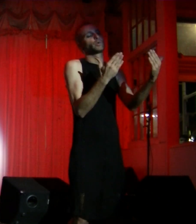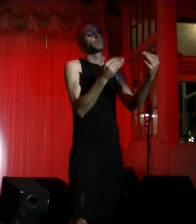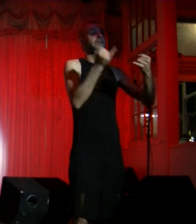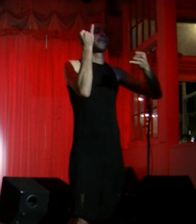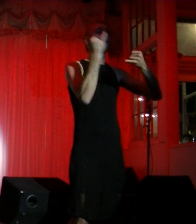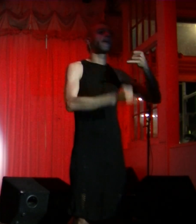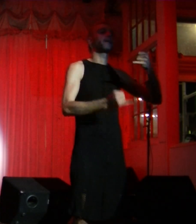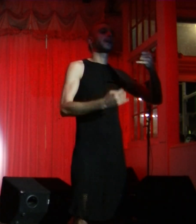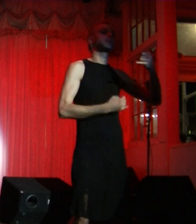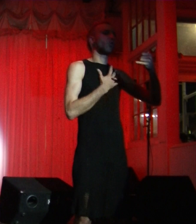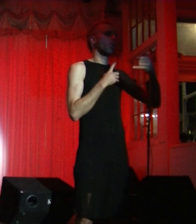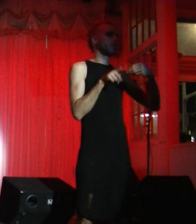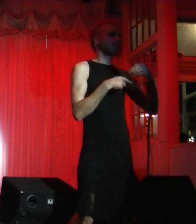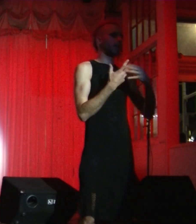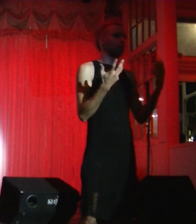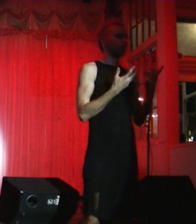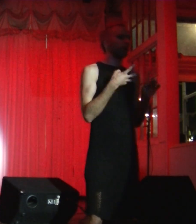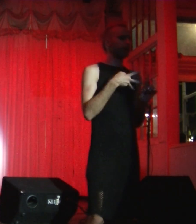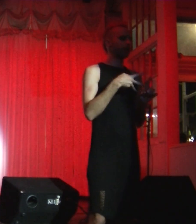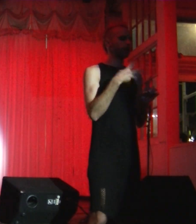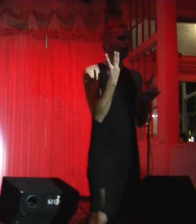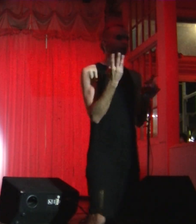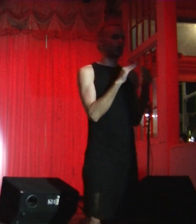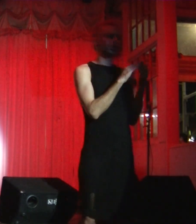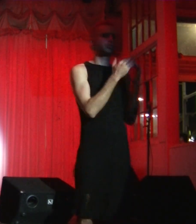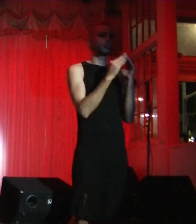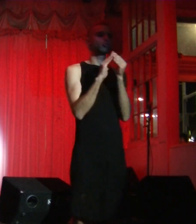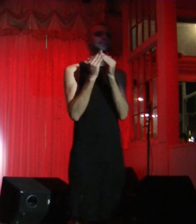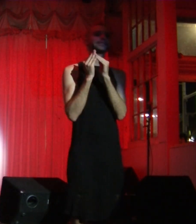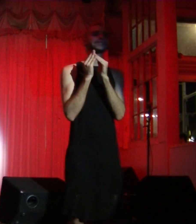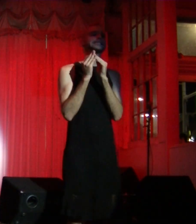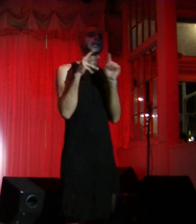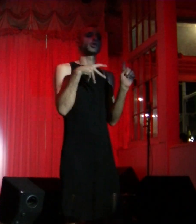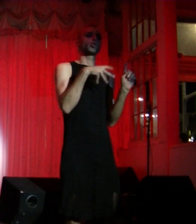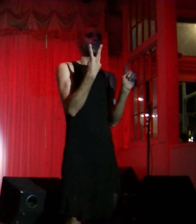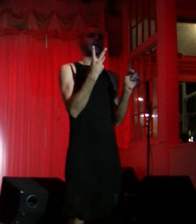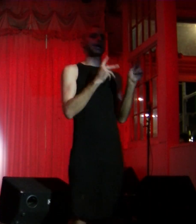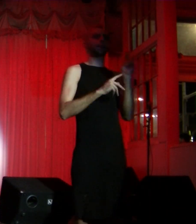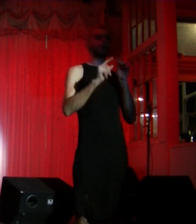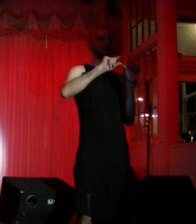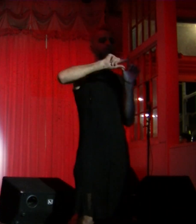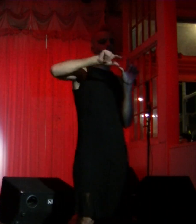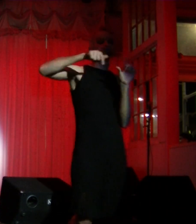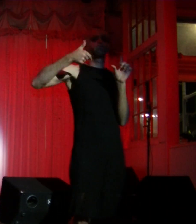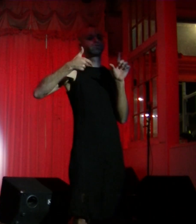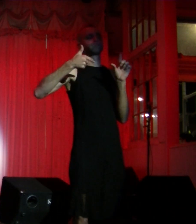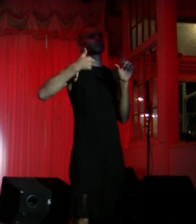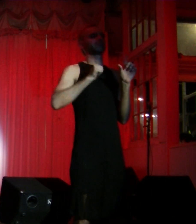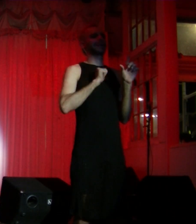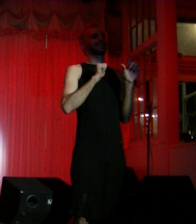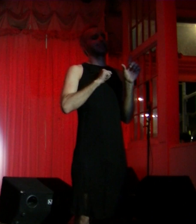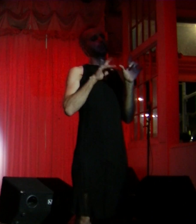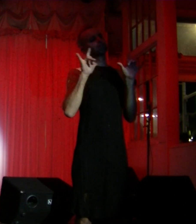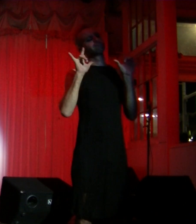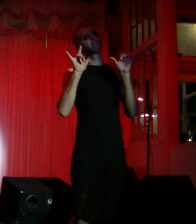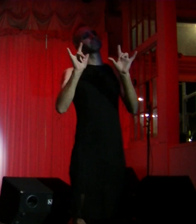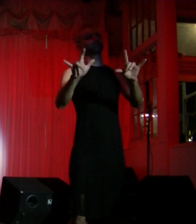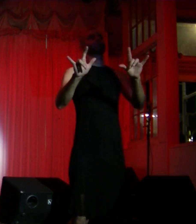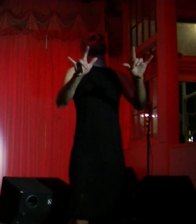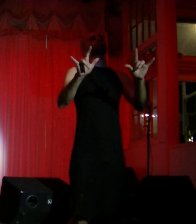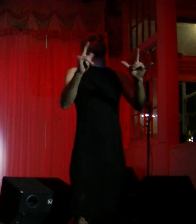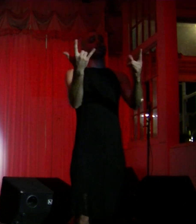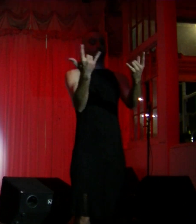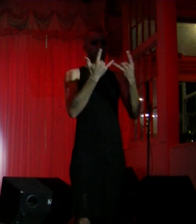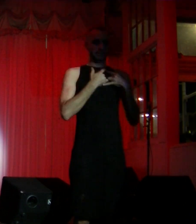about just like queer community, about the queer people that I have loved and that have loved me and made me,